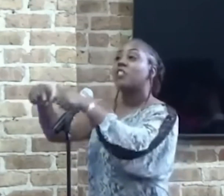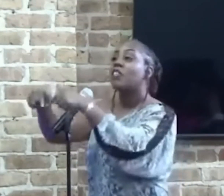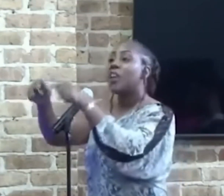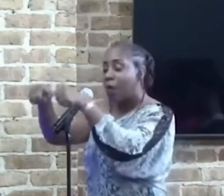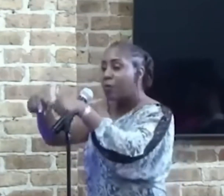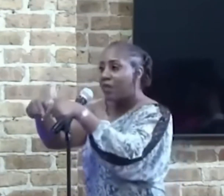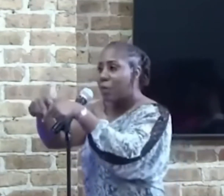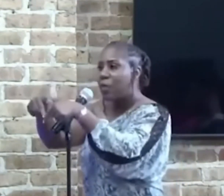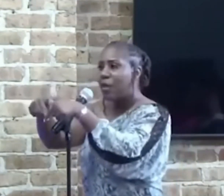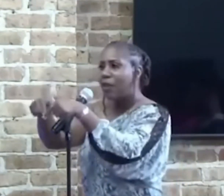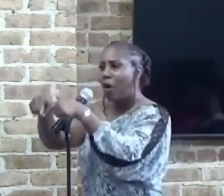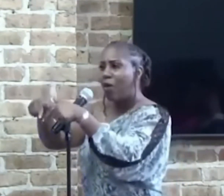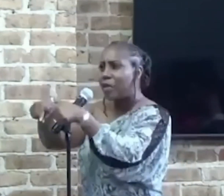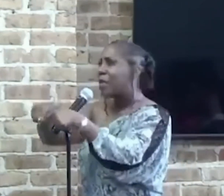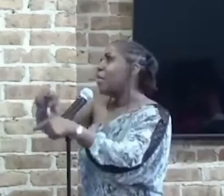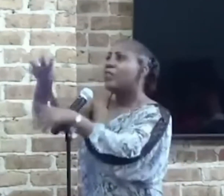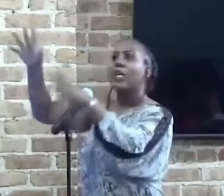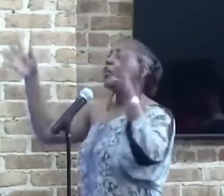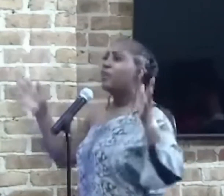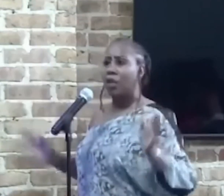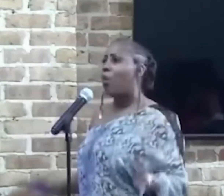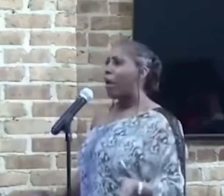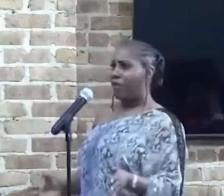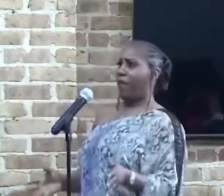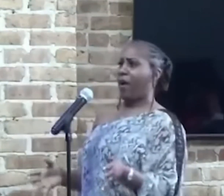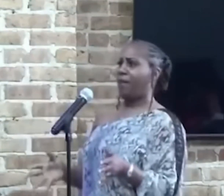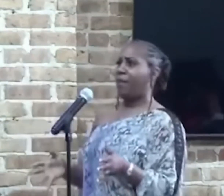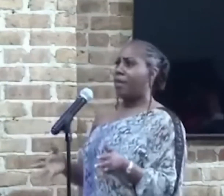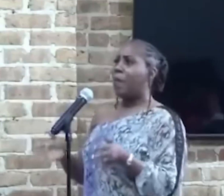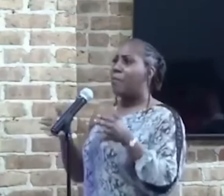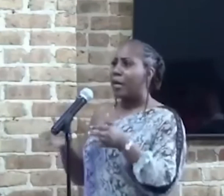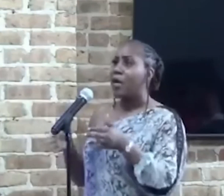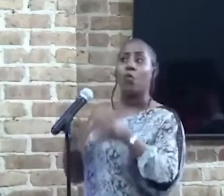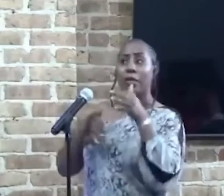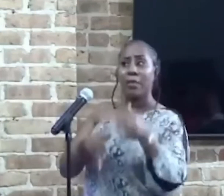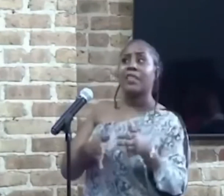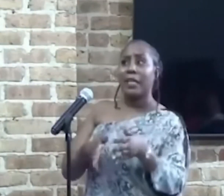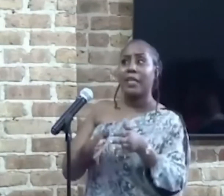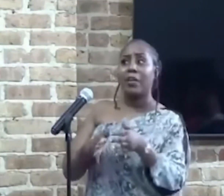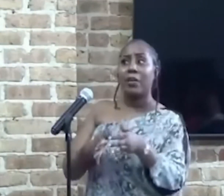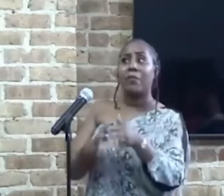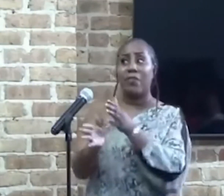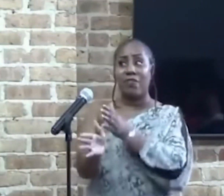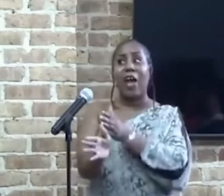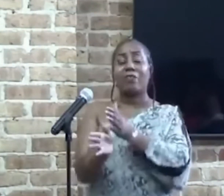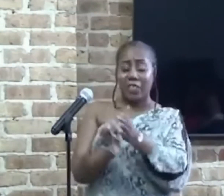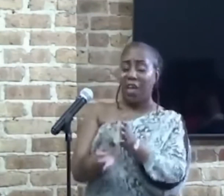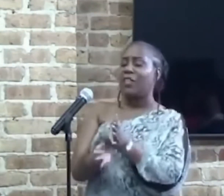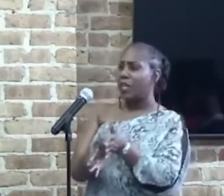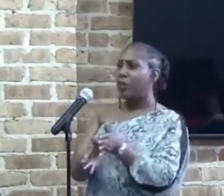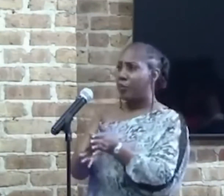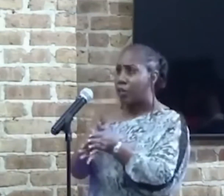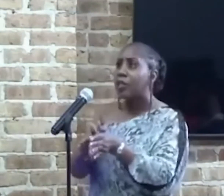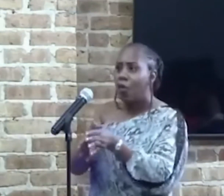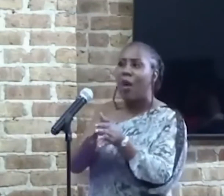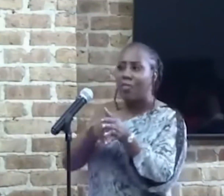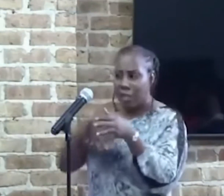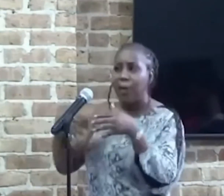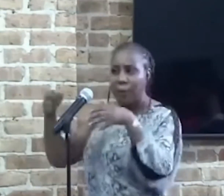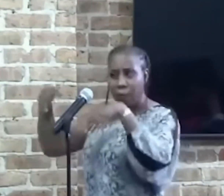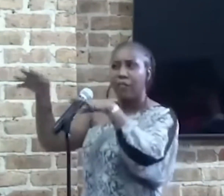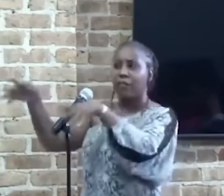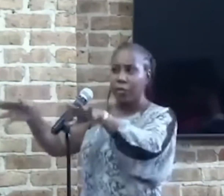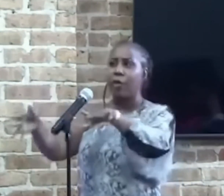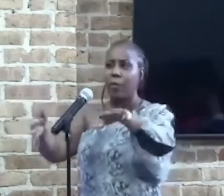from the starts of the, if they were here after August, they don't even qualify. But here we're going to be taking care of them for 5 to 7 years while